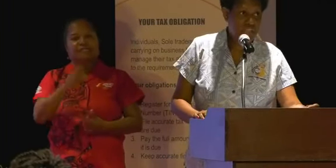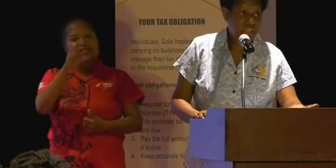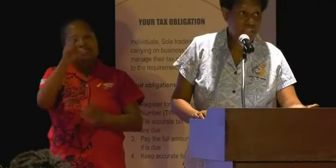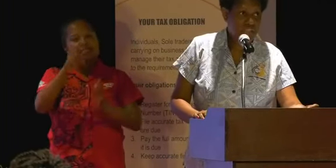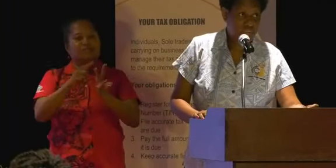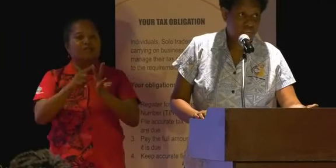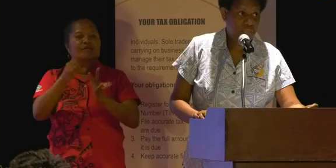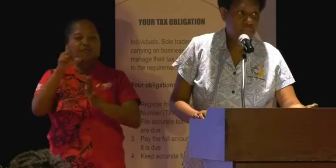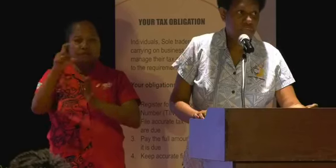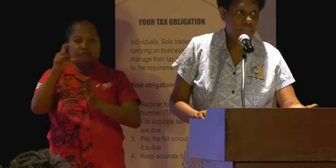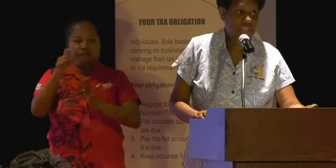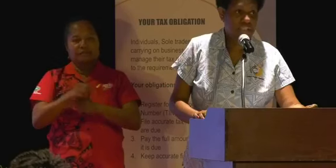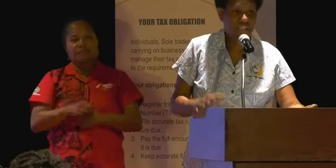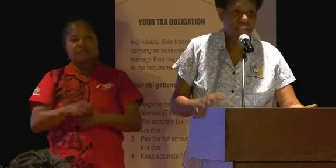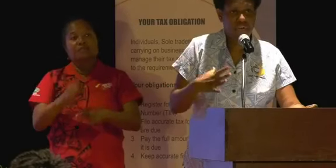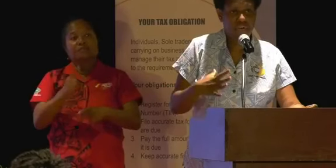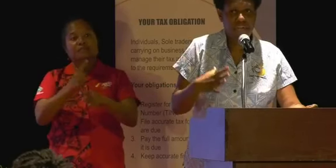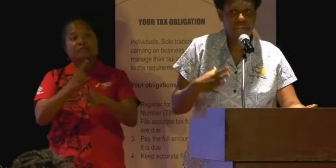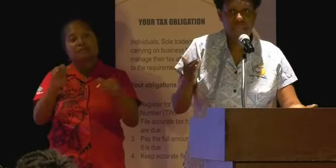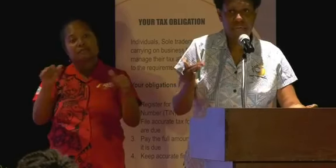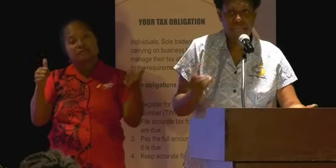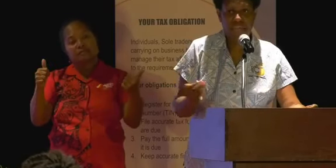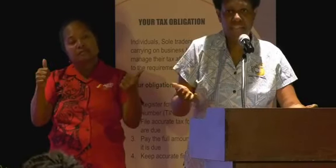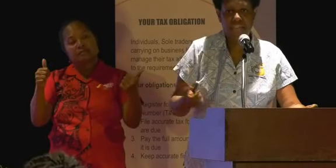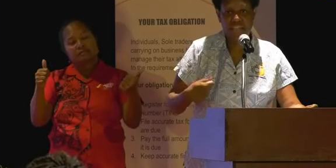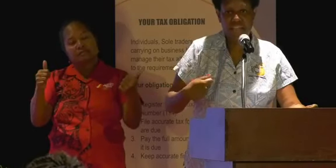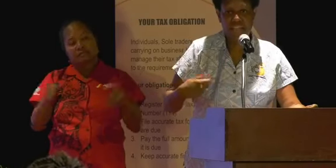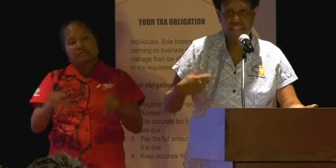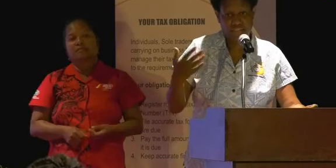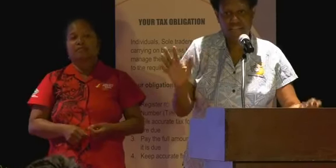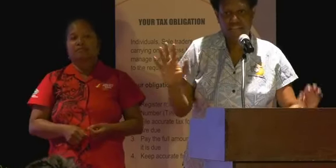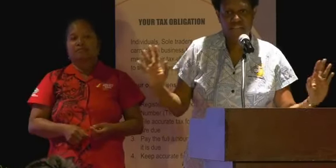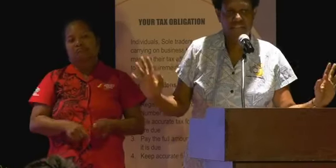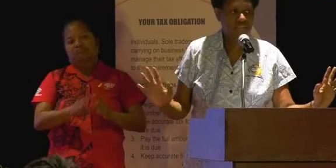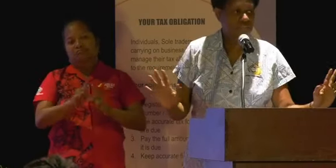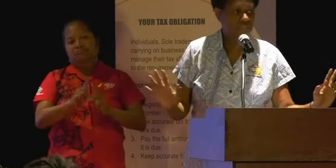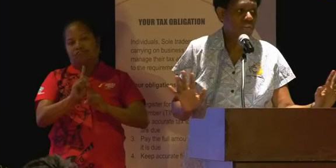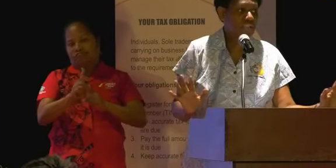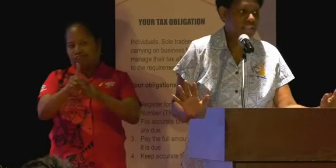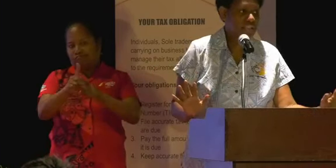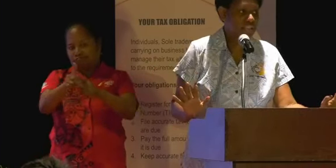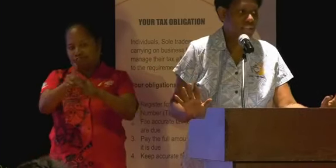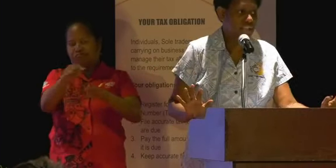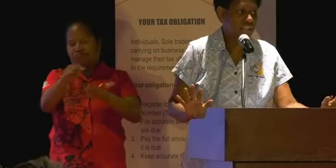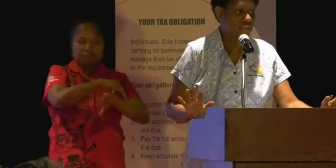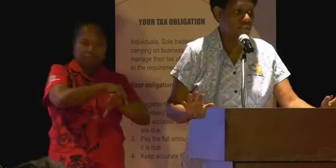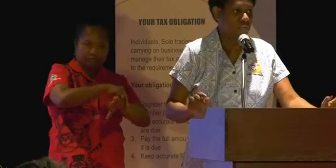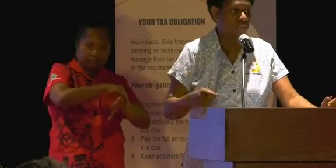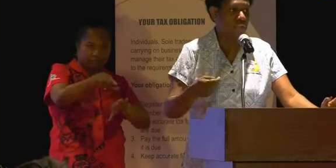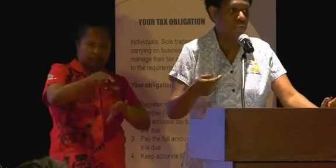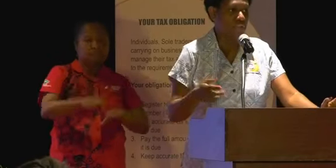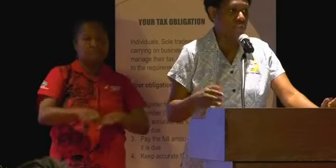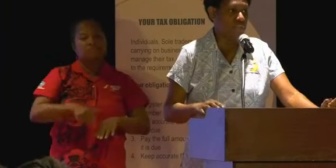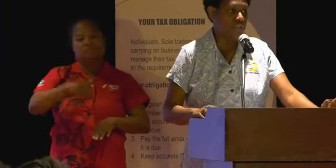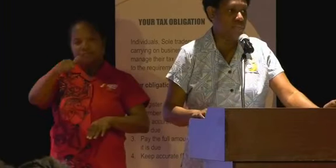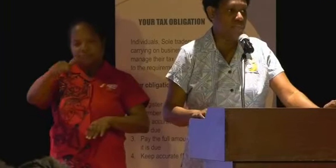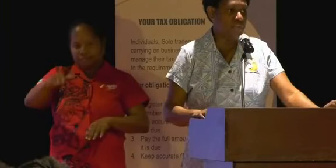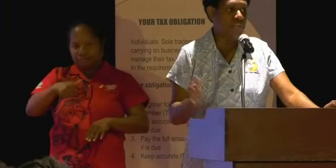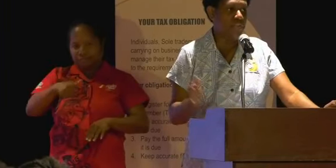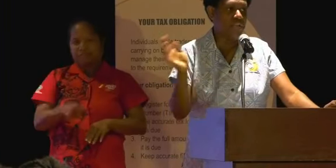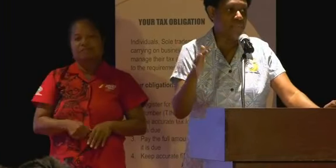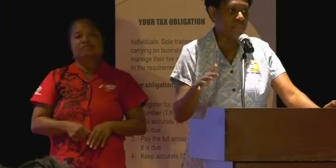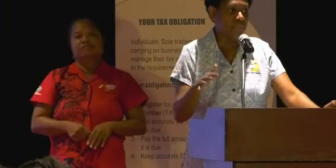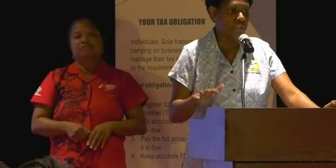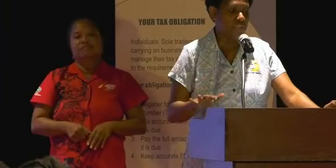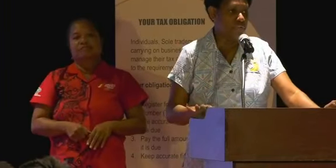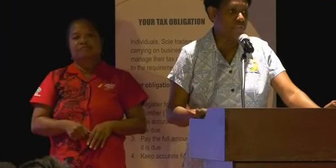COC, yumi talk pinisa. You comply, you walk him something straight. There's got recent lo IRC lo talk no got lo issue him. So